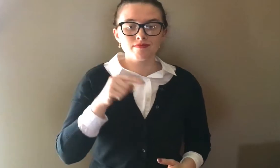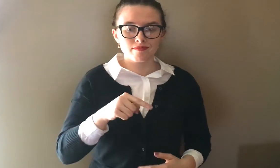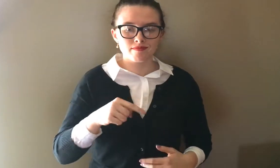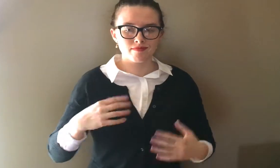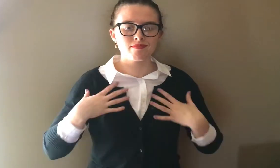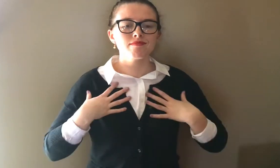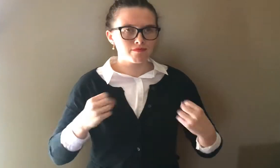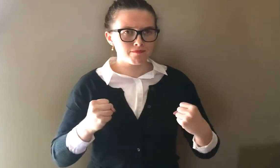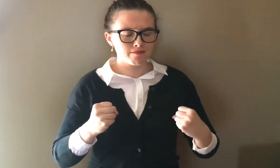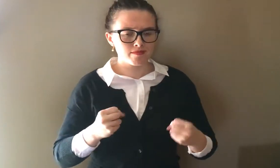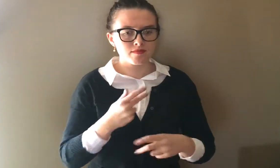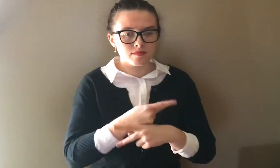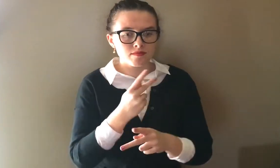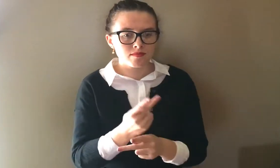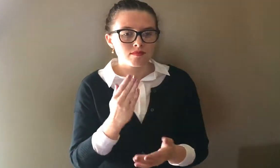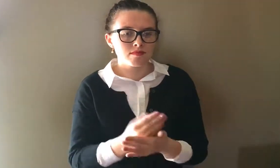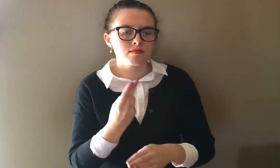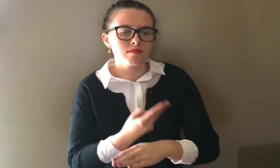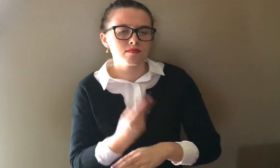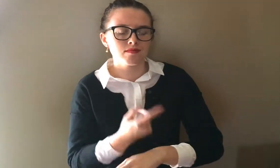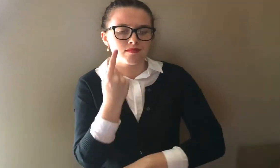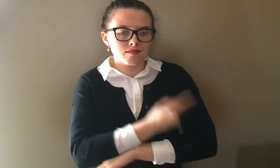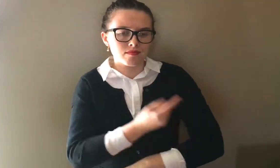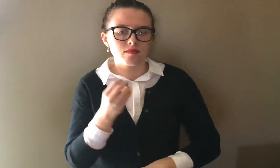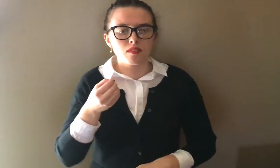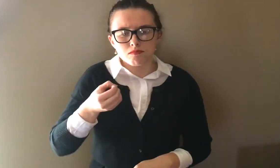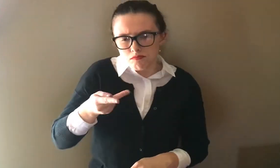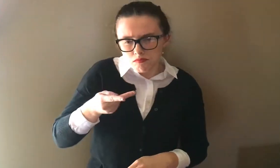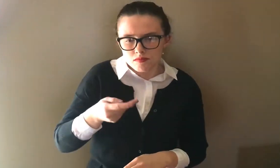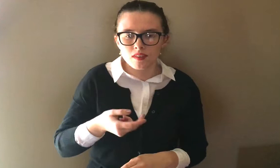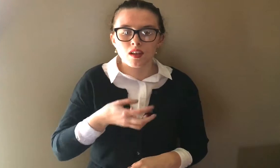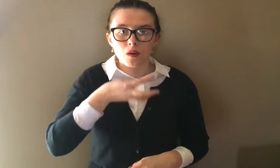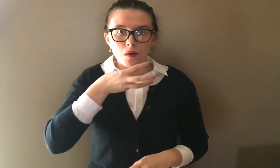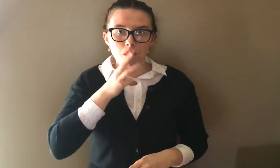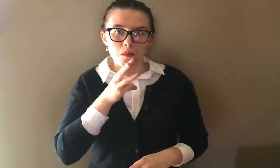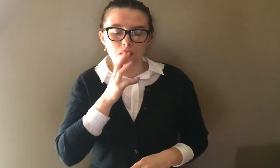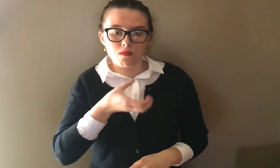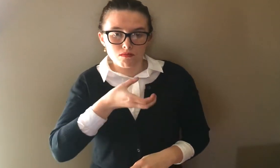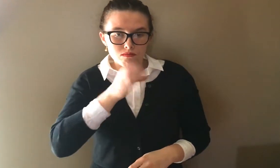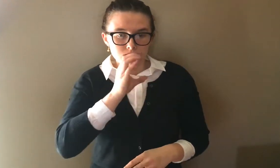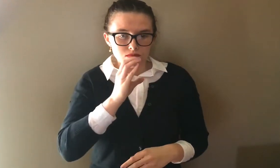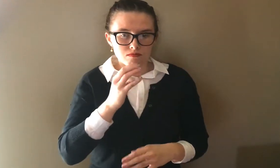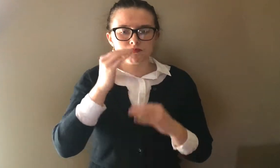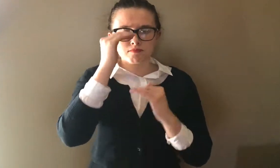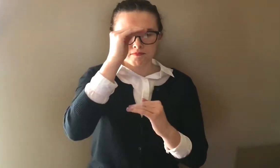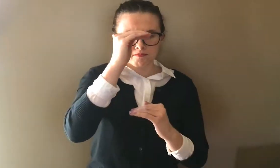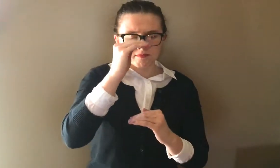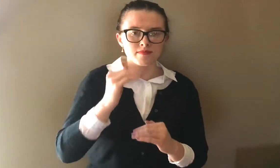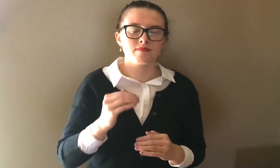intoxication. Stop using the product for a few days and limit outside water intake, and you will be cured.